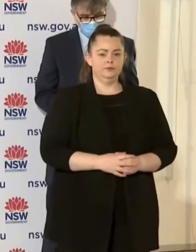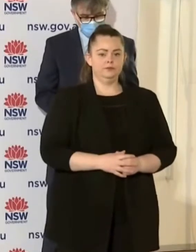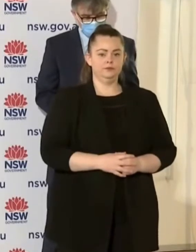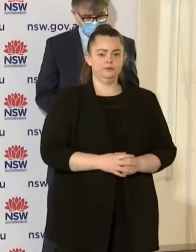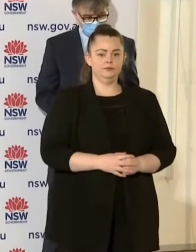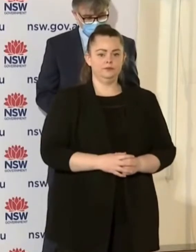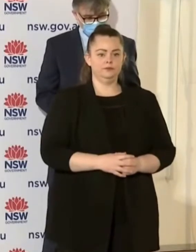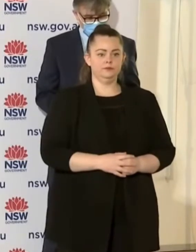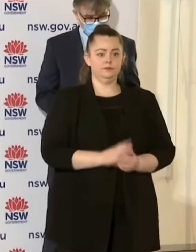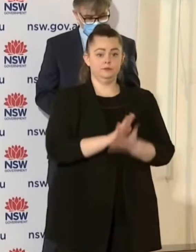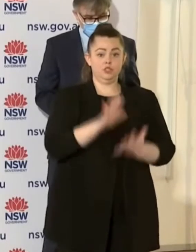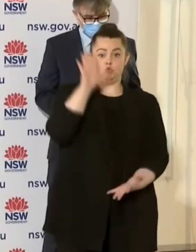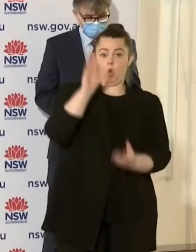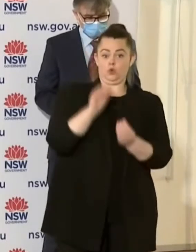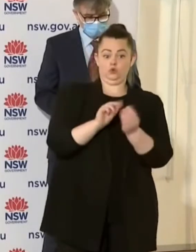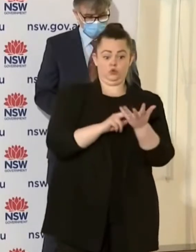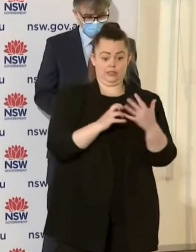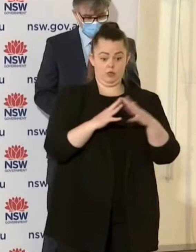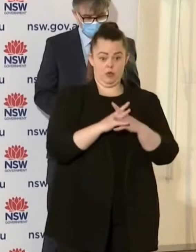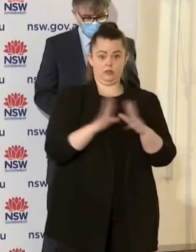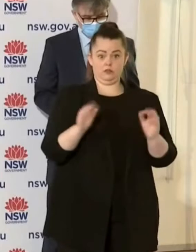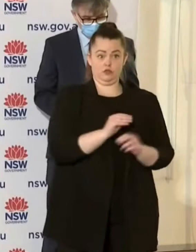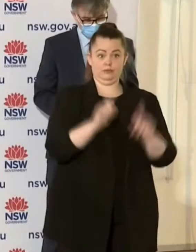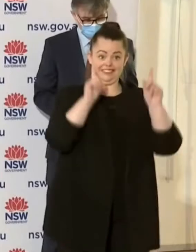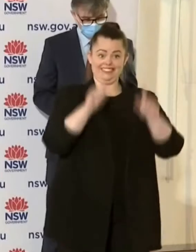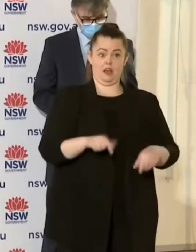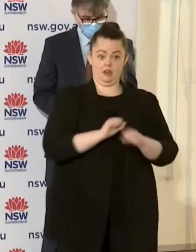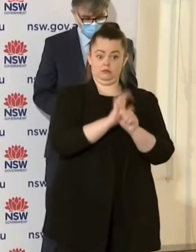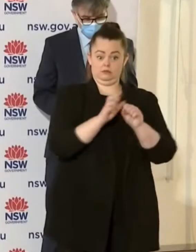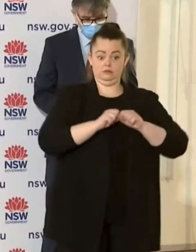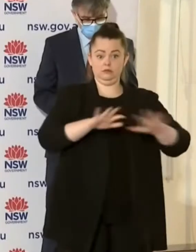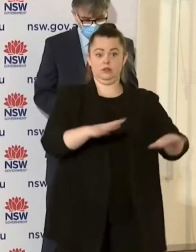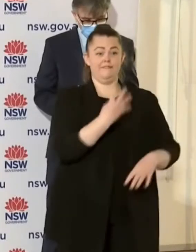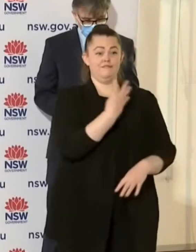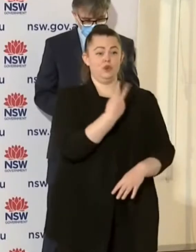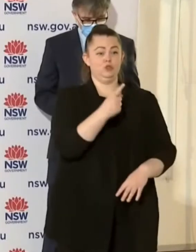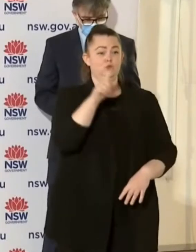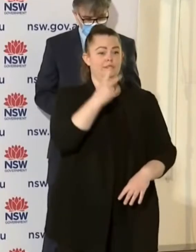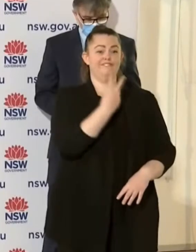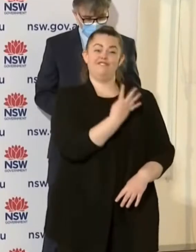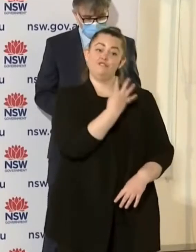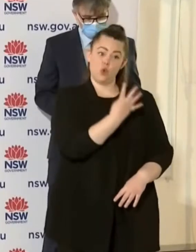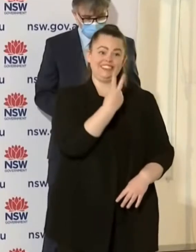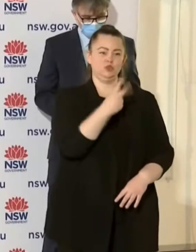The total number of cases in New South Wales since the start of this pandemic is now 42,000 cases.